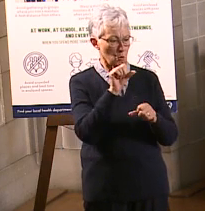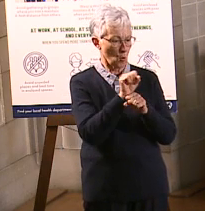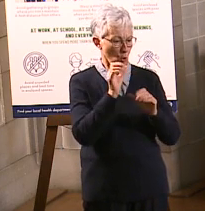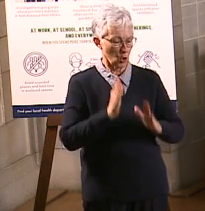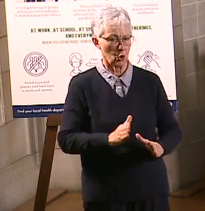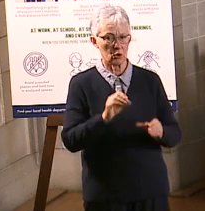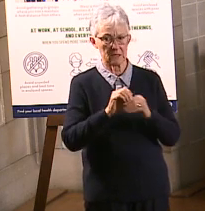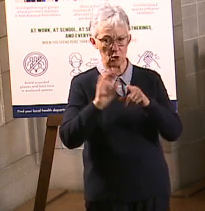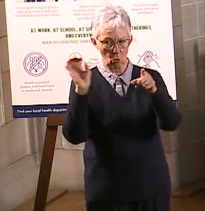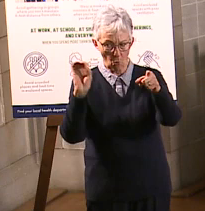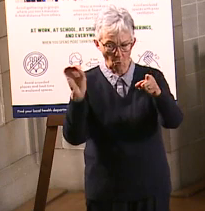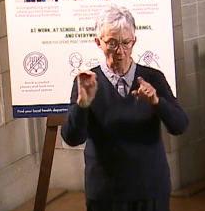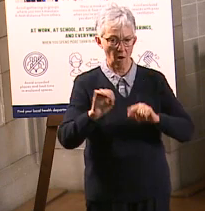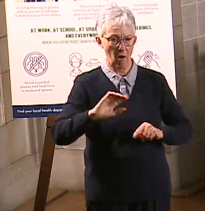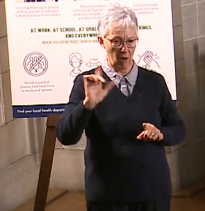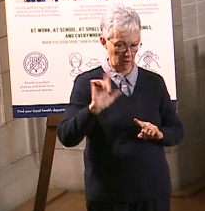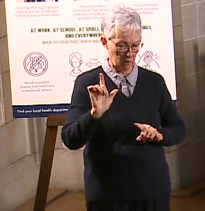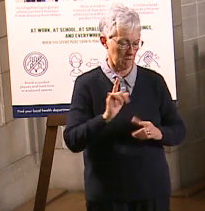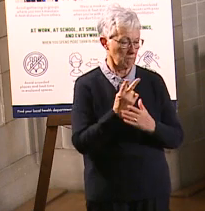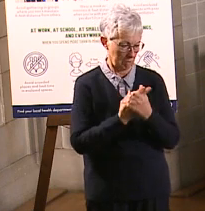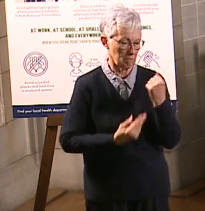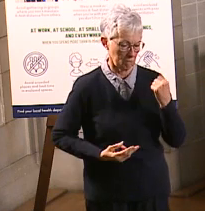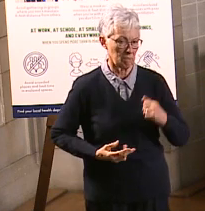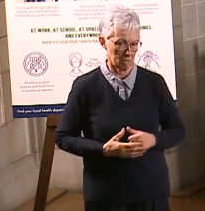Lincoln. So I think